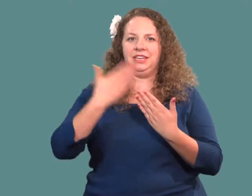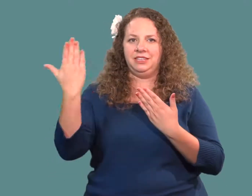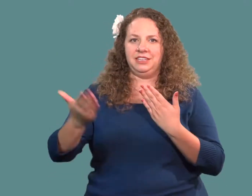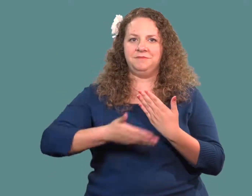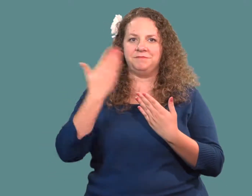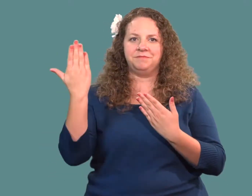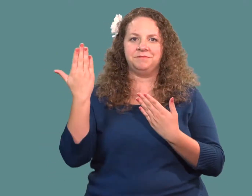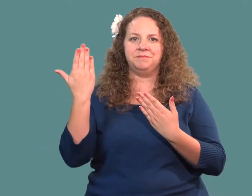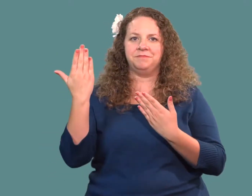Easy,